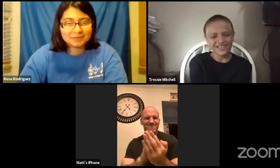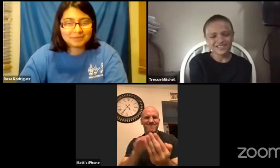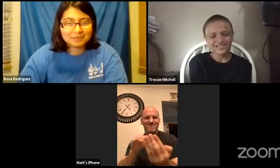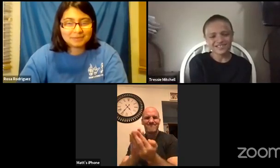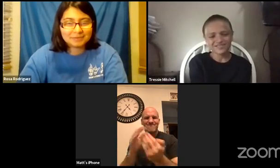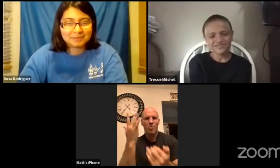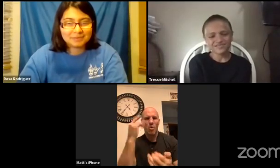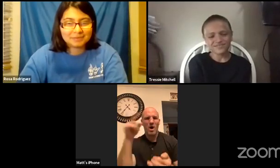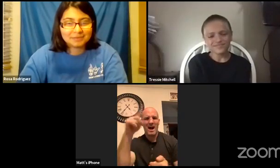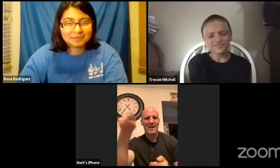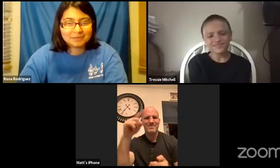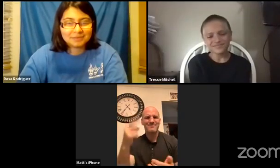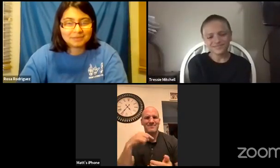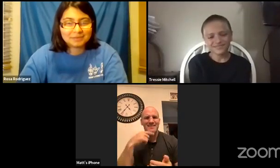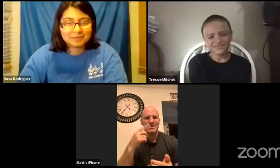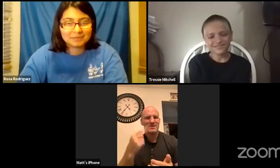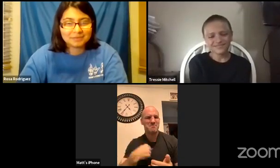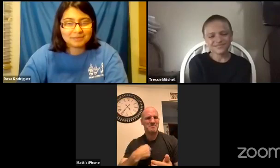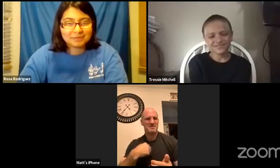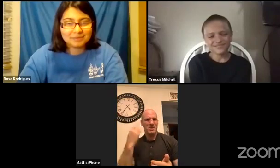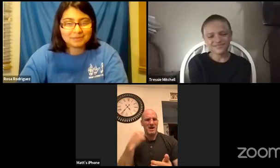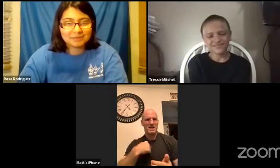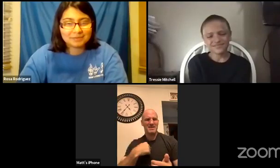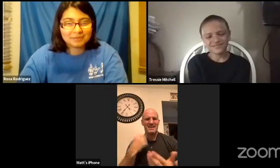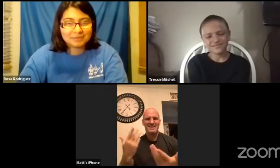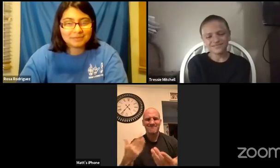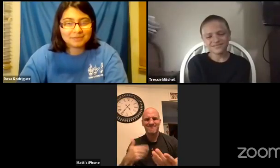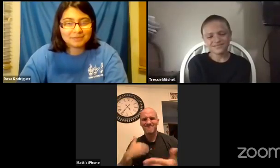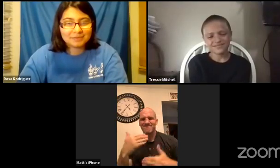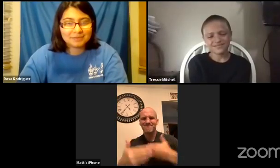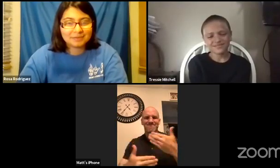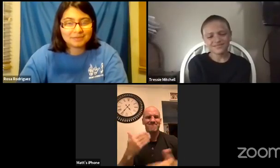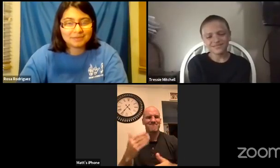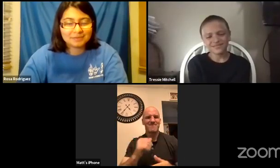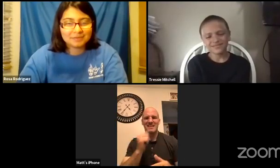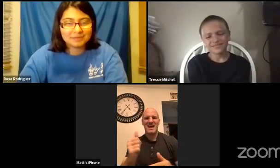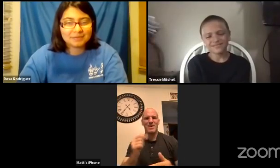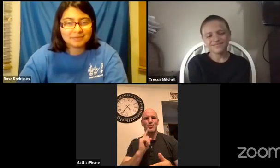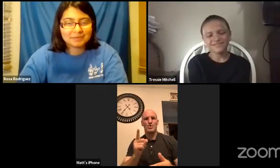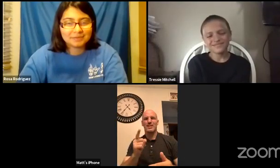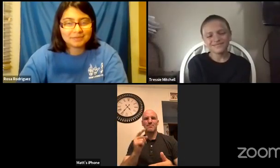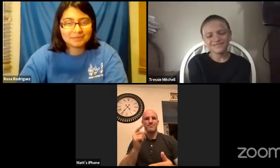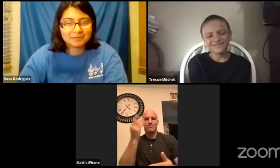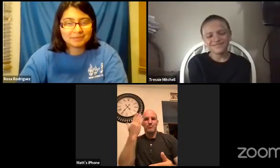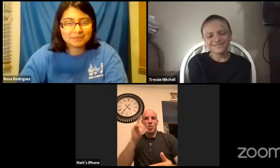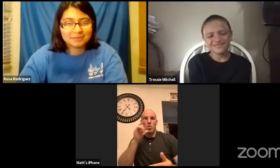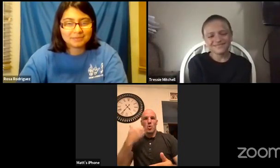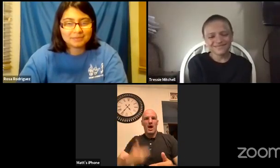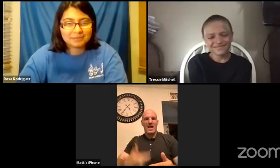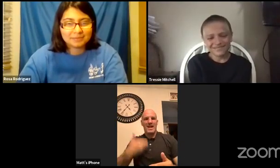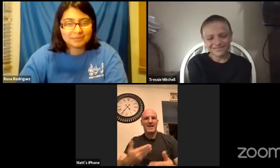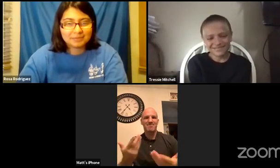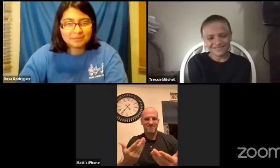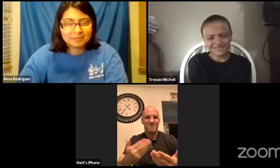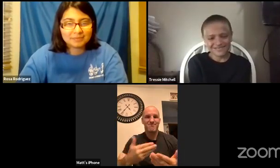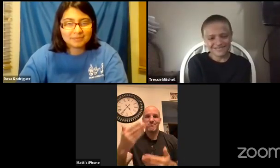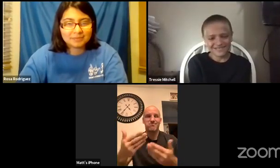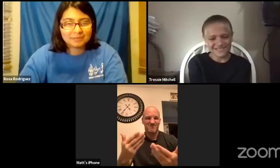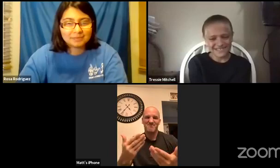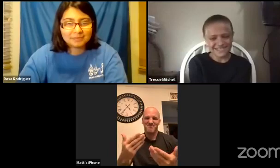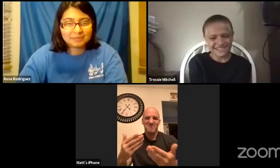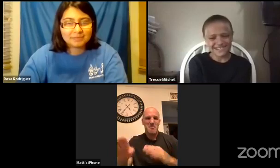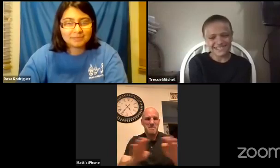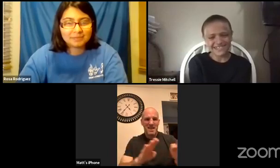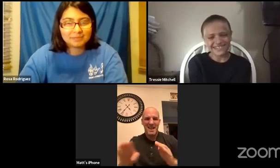born deaf. So as you can imagine, I faced a lot of struggles growing up because I often question why I was the only one